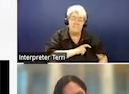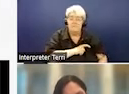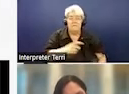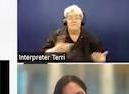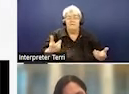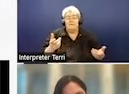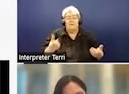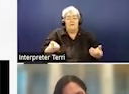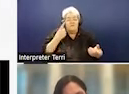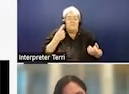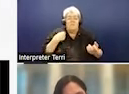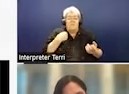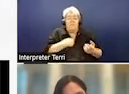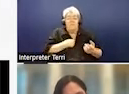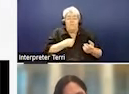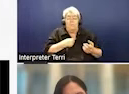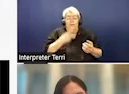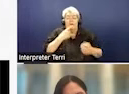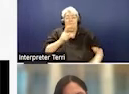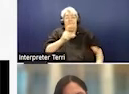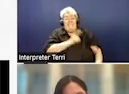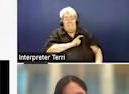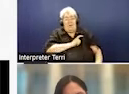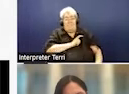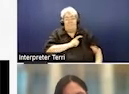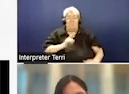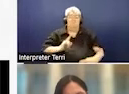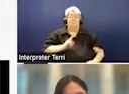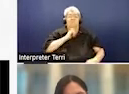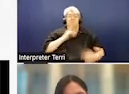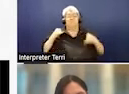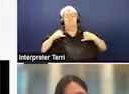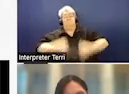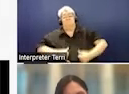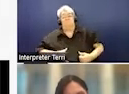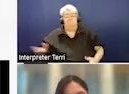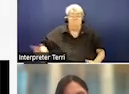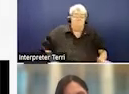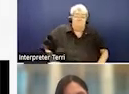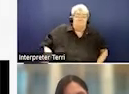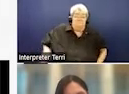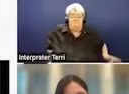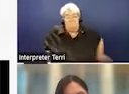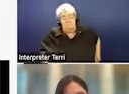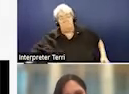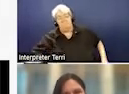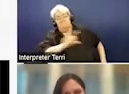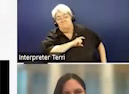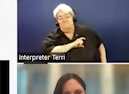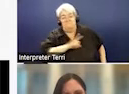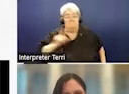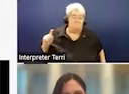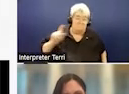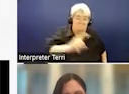realize that sending law enforcement out is not required. If you ask any 911 center, if you